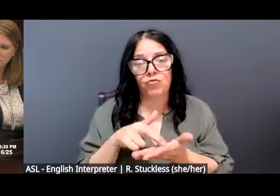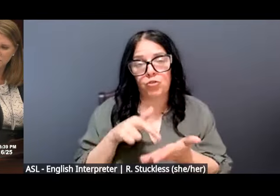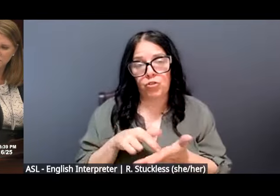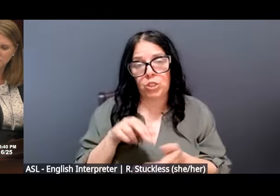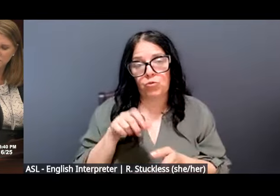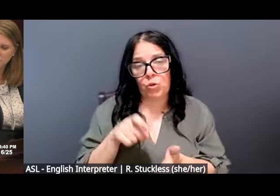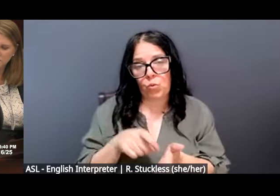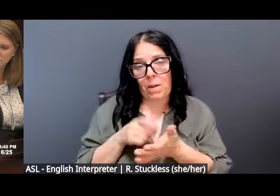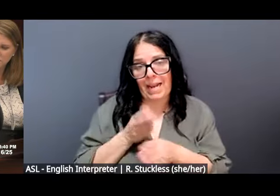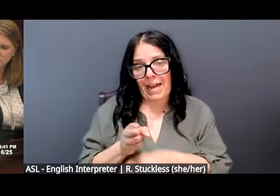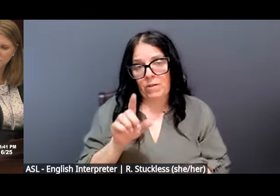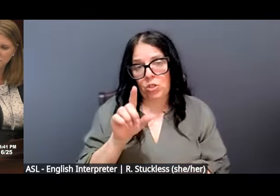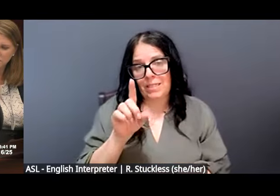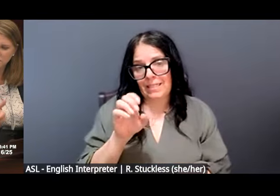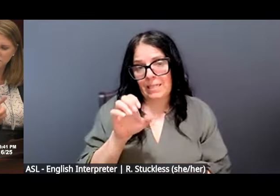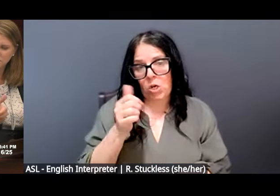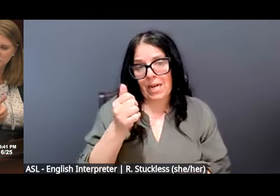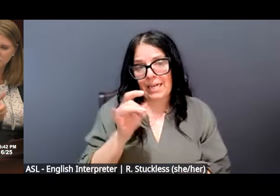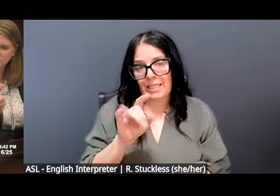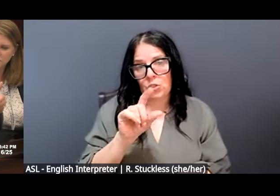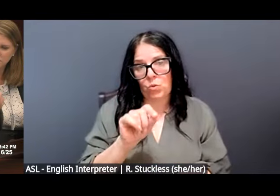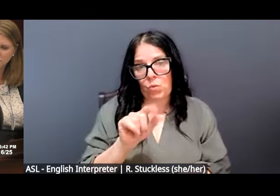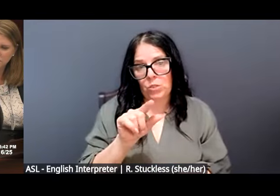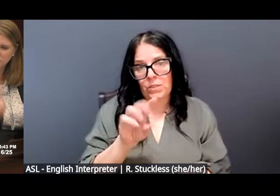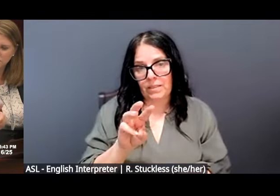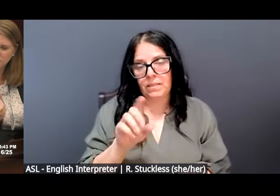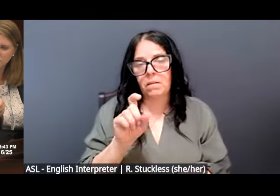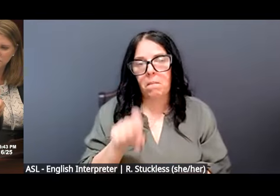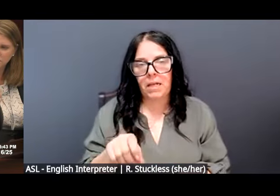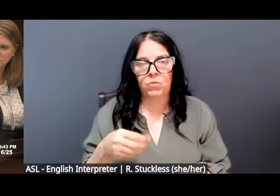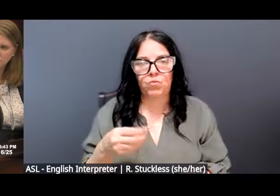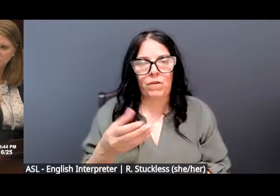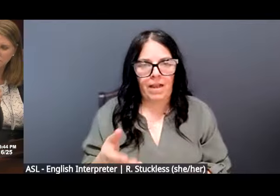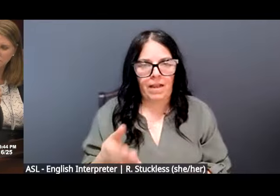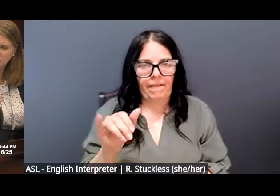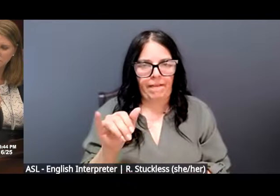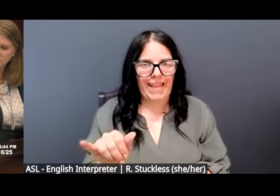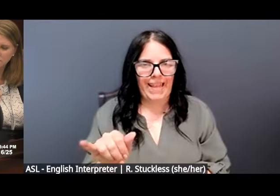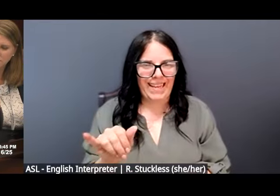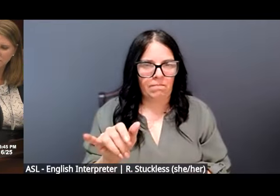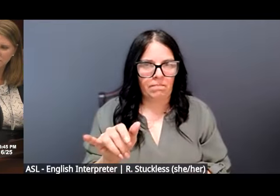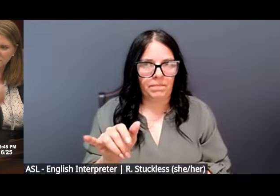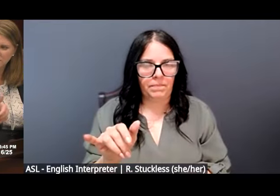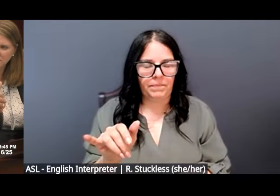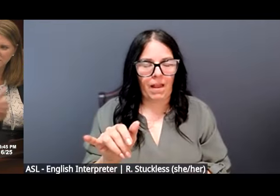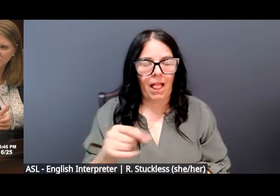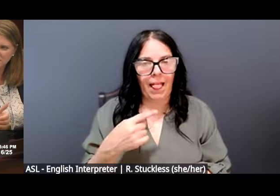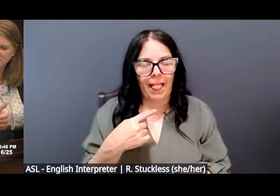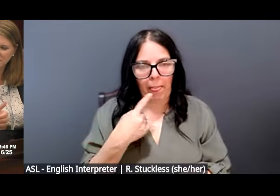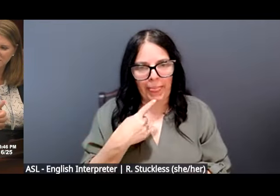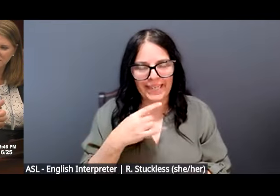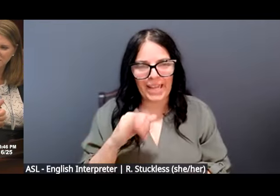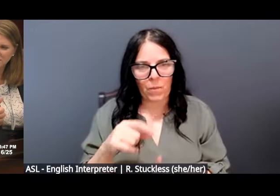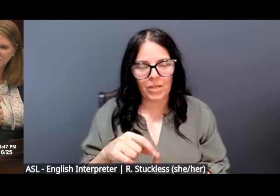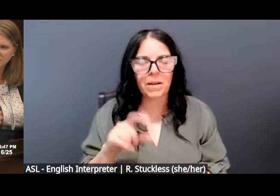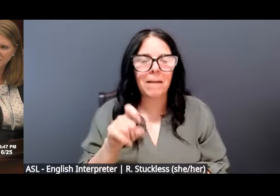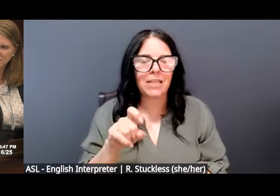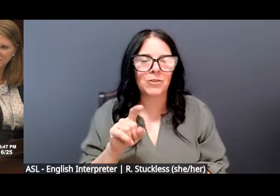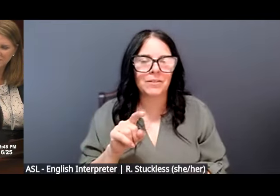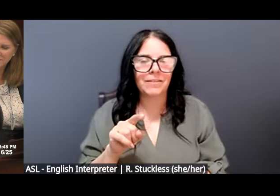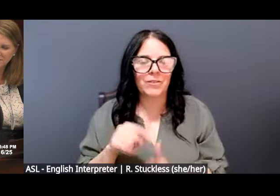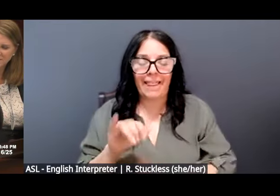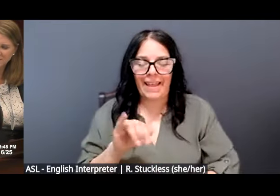18th, 2026 have to provide this documentary, there's the proof of citizenship, as I'm going